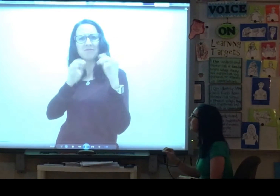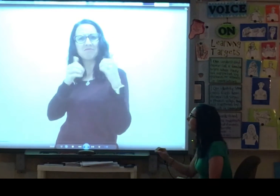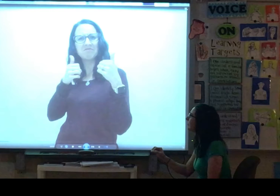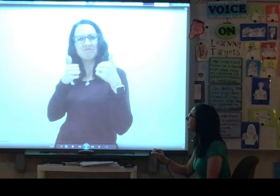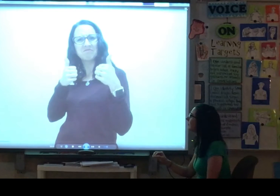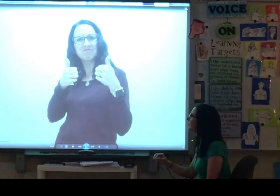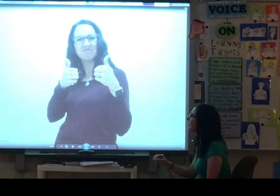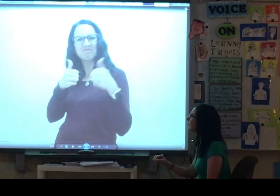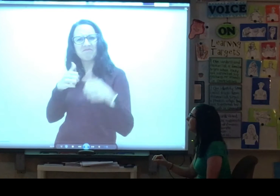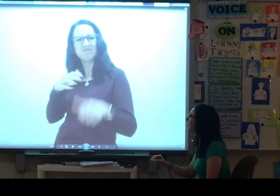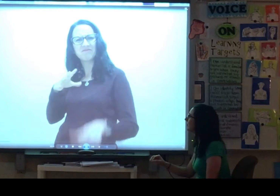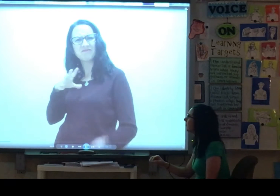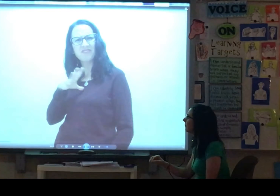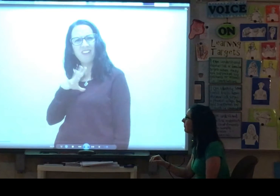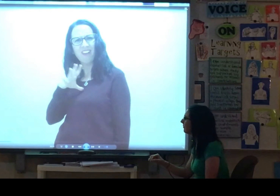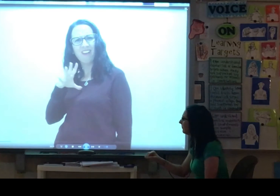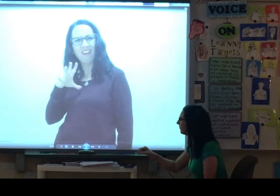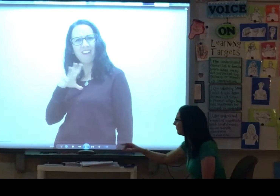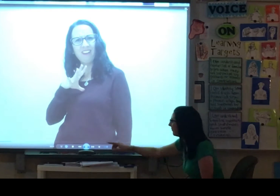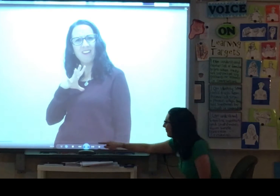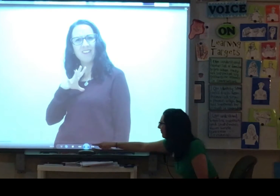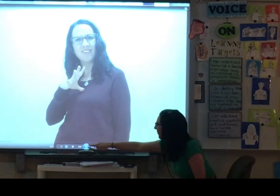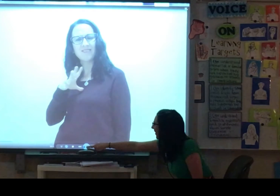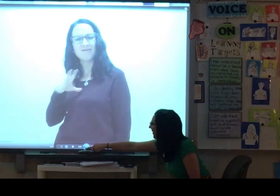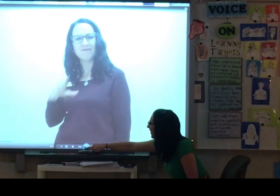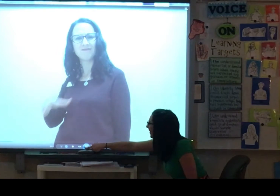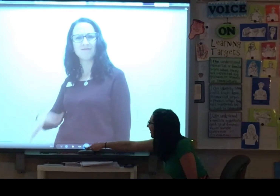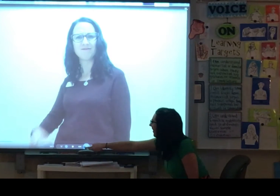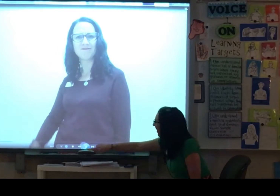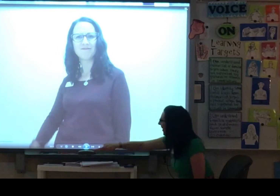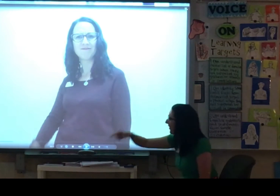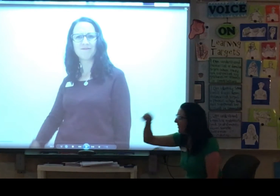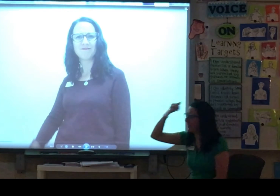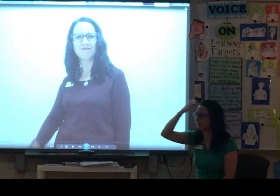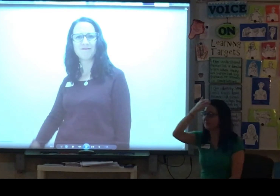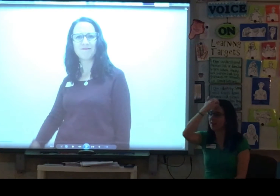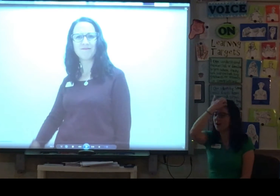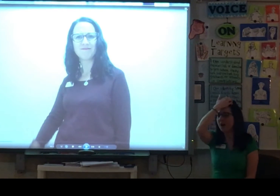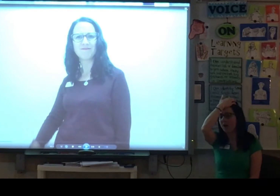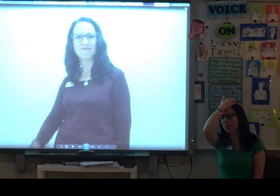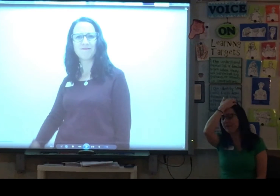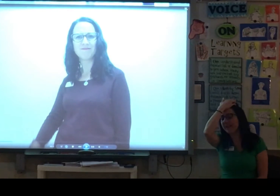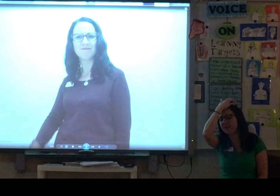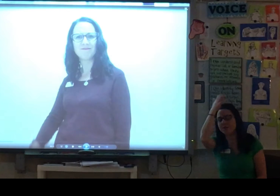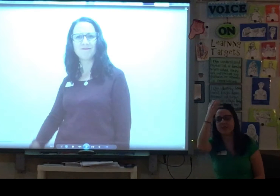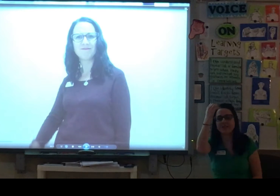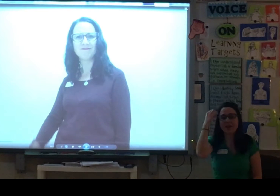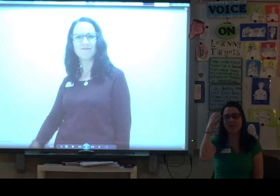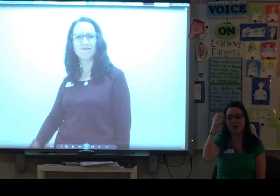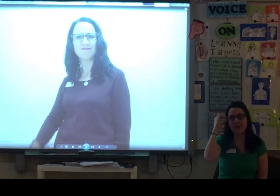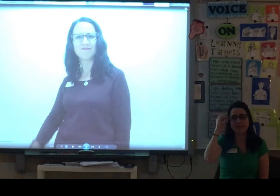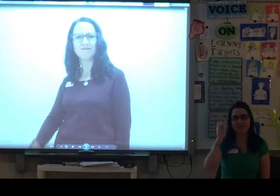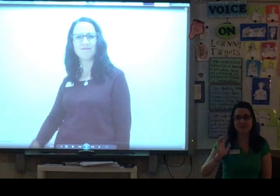Perfect. Good. Fine. Alright, good. Alright, one thing I do want to say though is if this